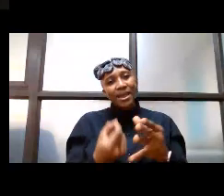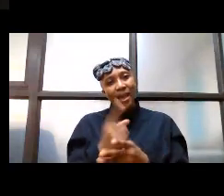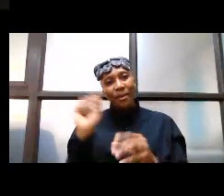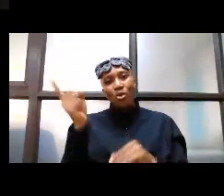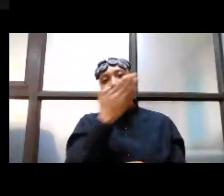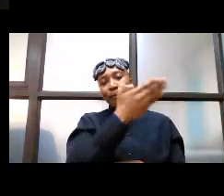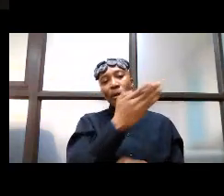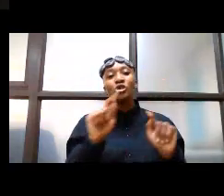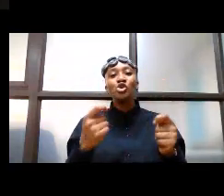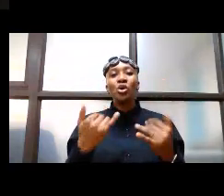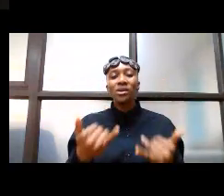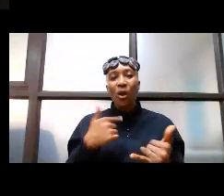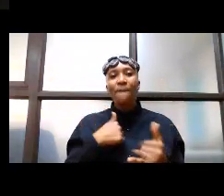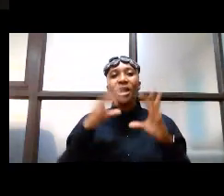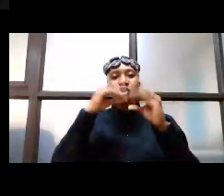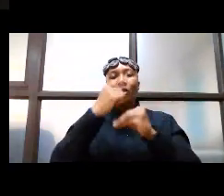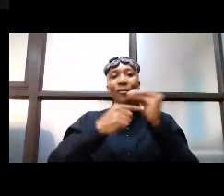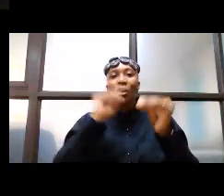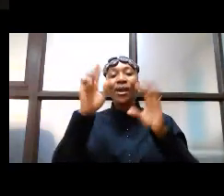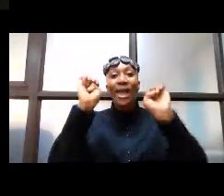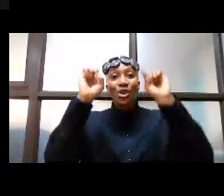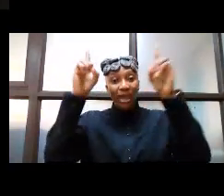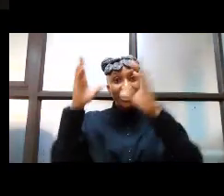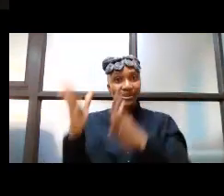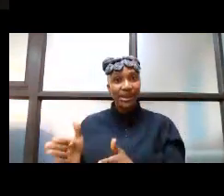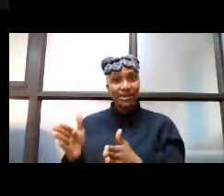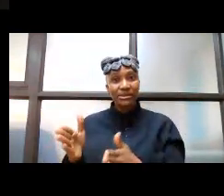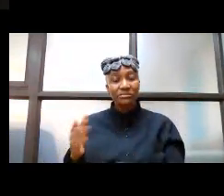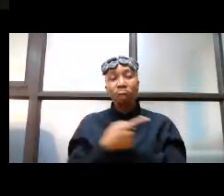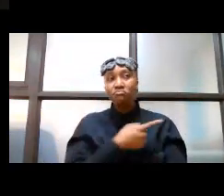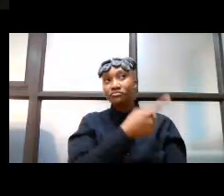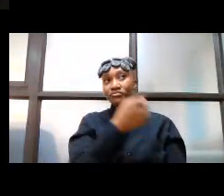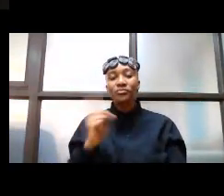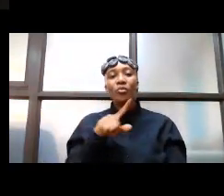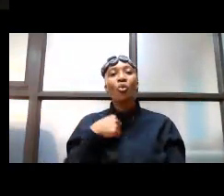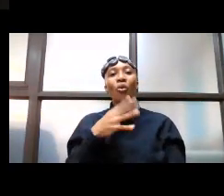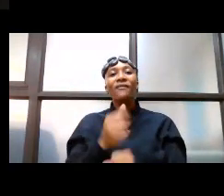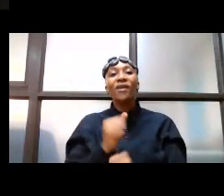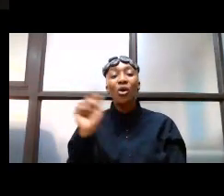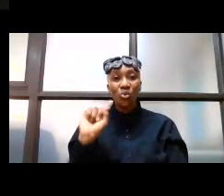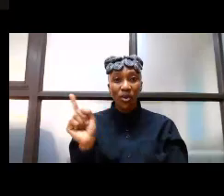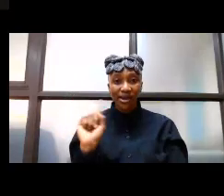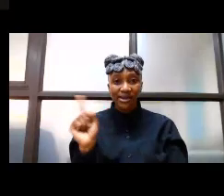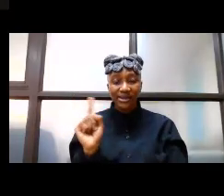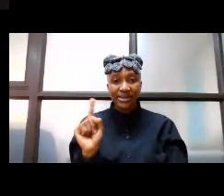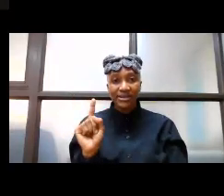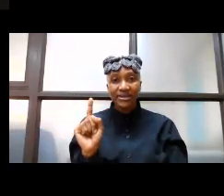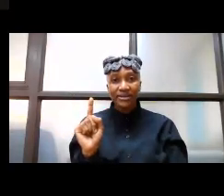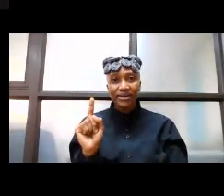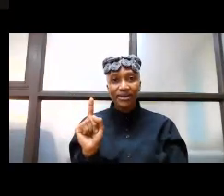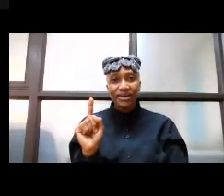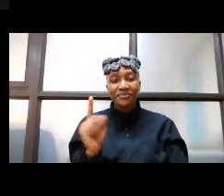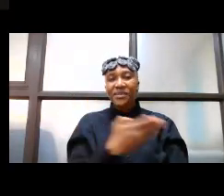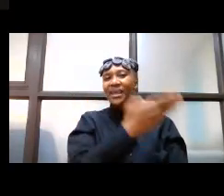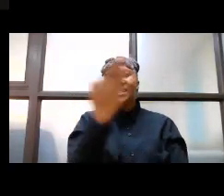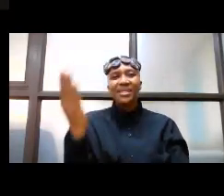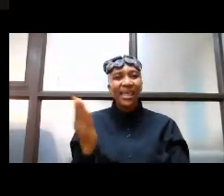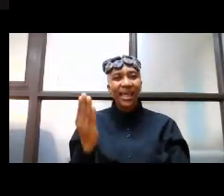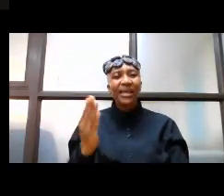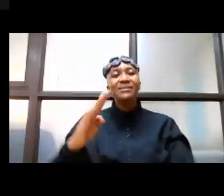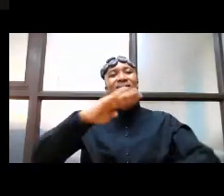talking about the educators who we have found that they don't have